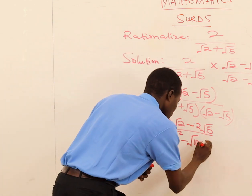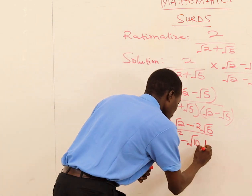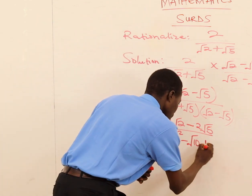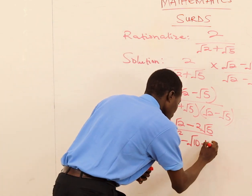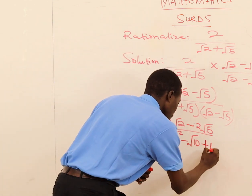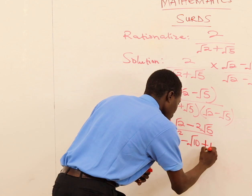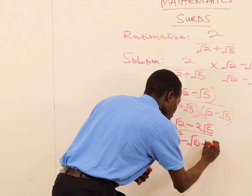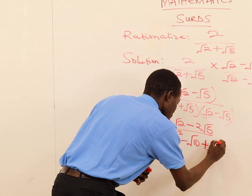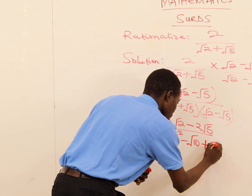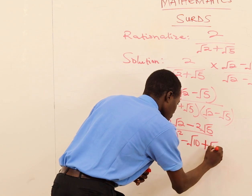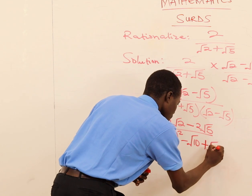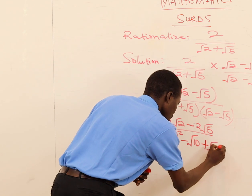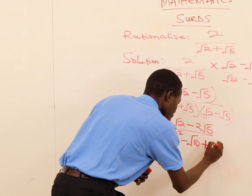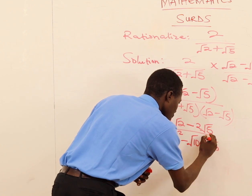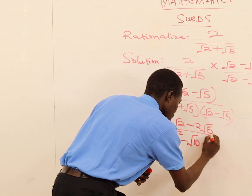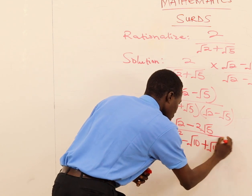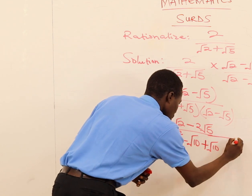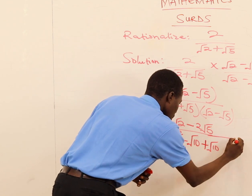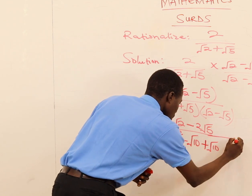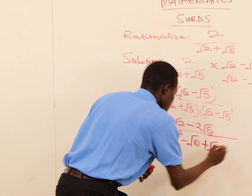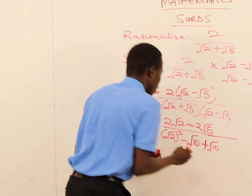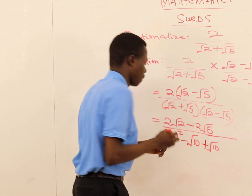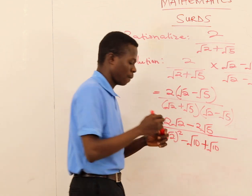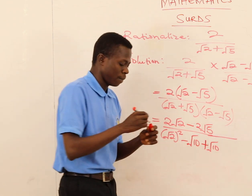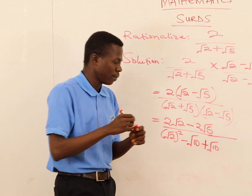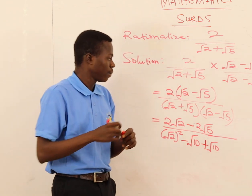So we are going to have plus square root of 10.